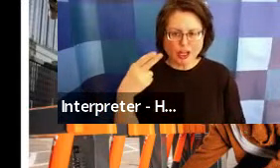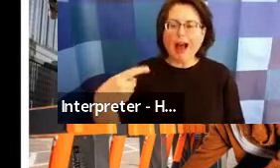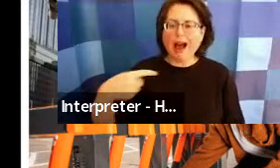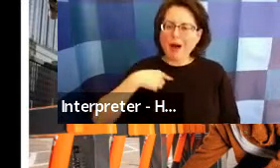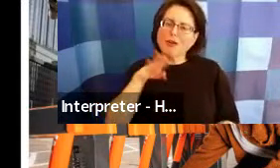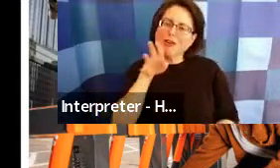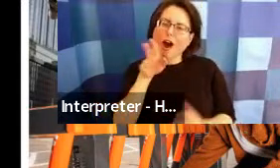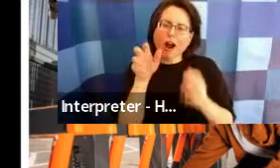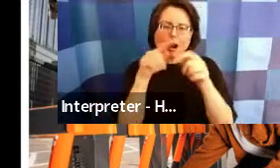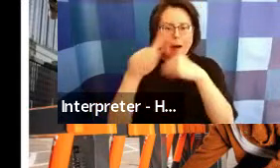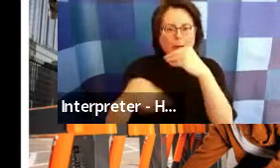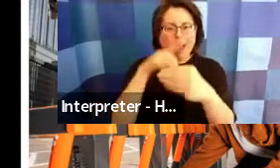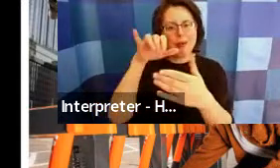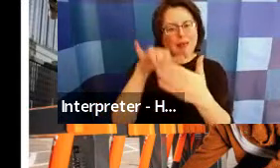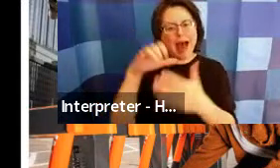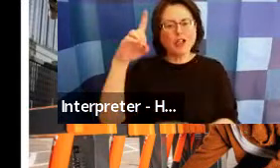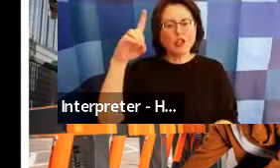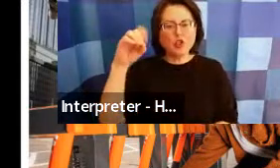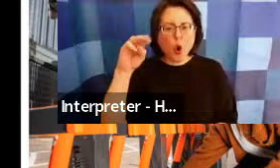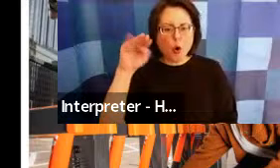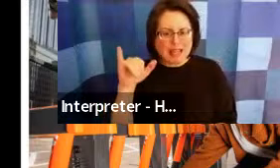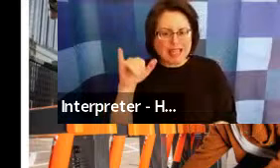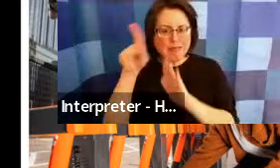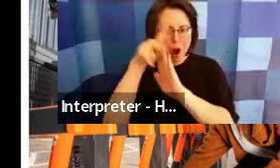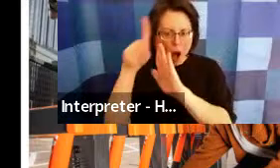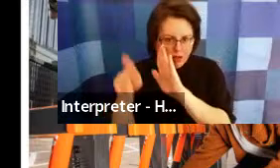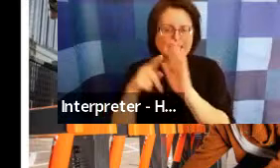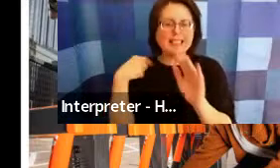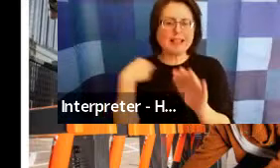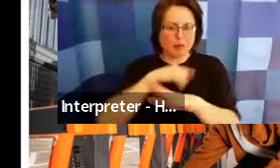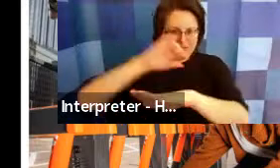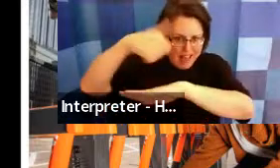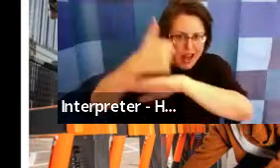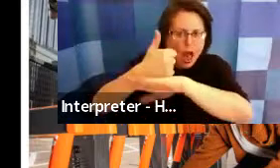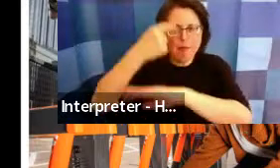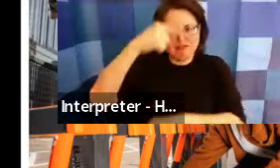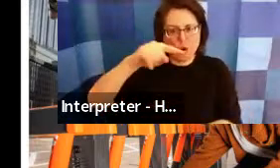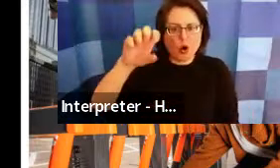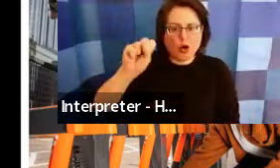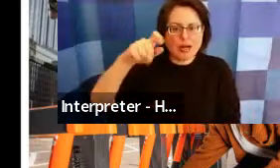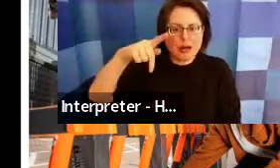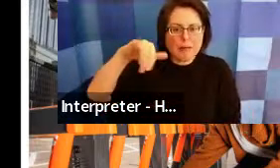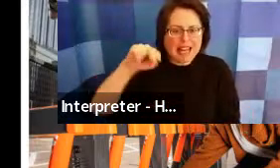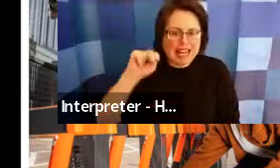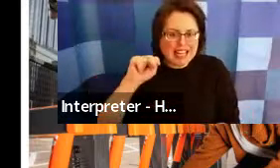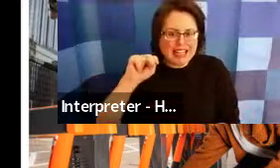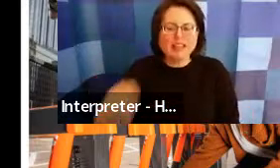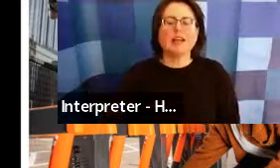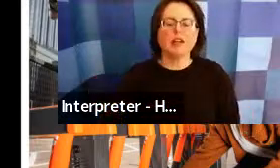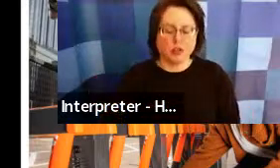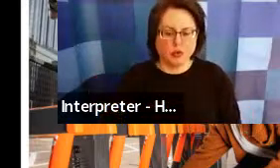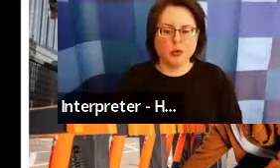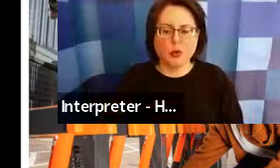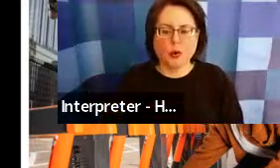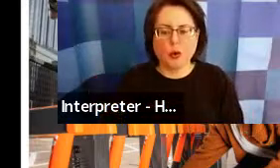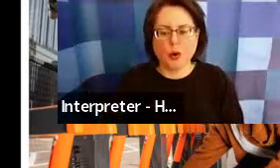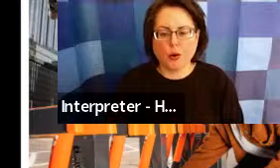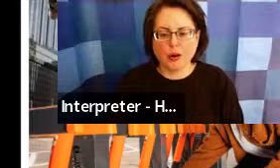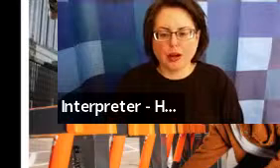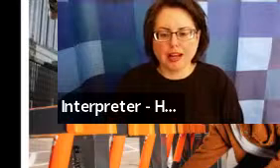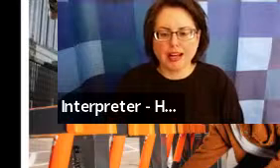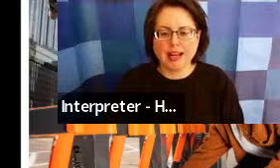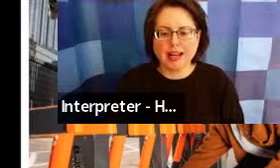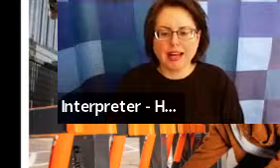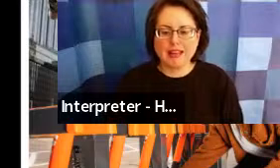has put in place for SPIN in regarding how they simply put their scooters out into public space, because there are many